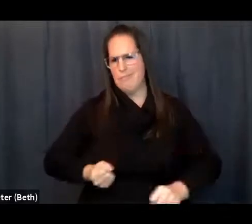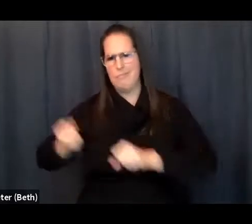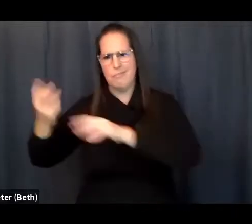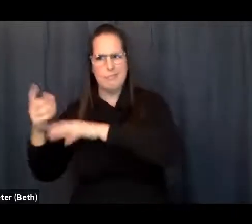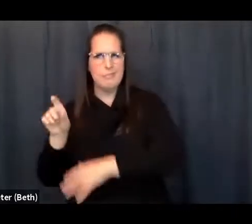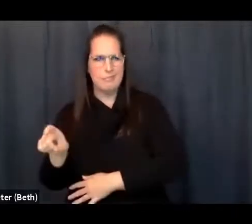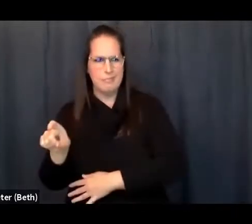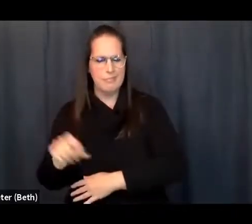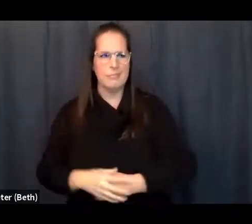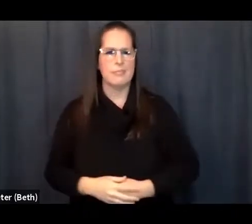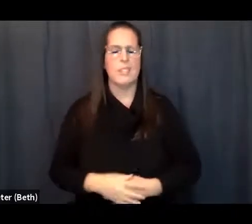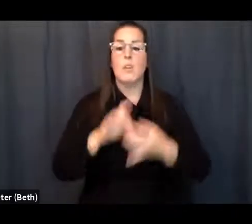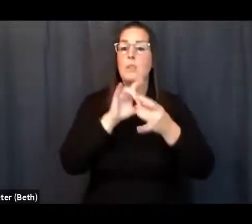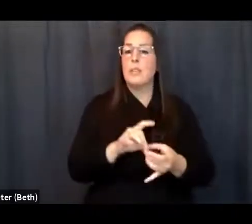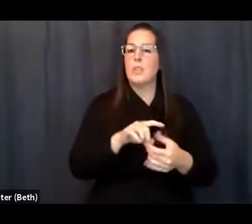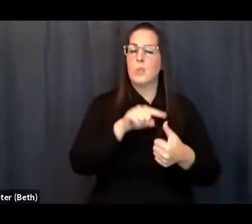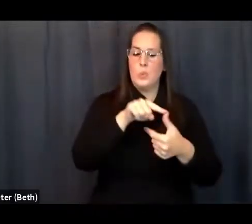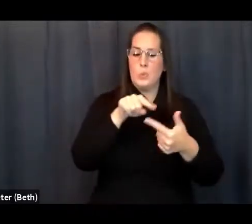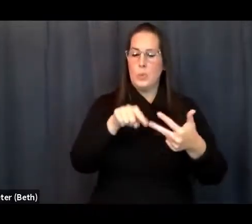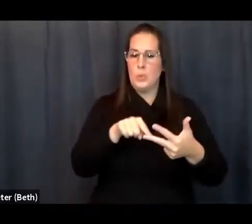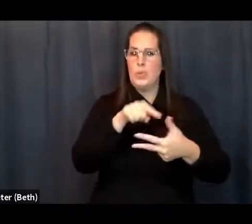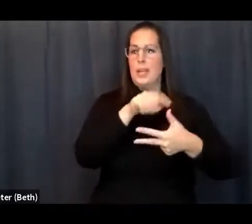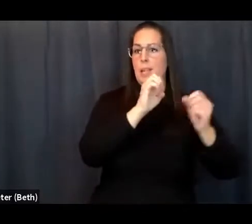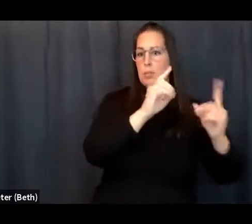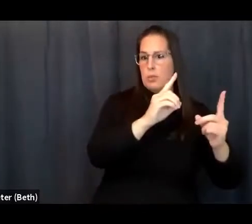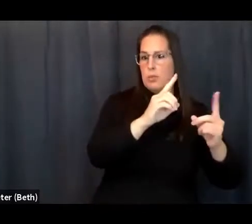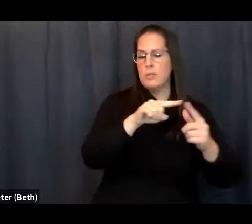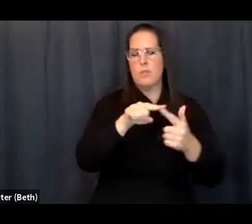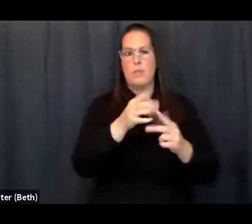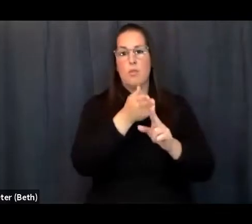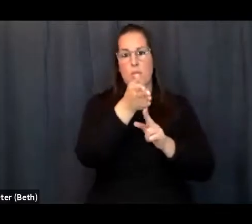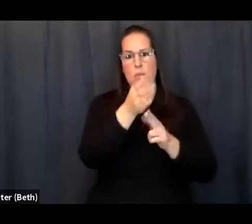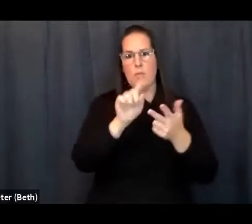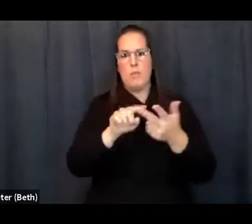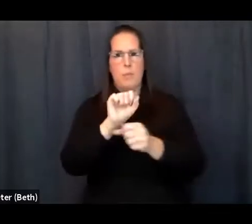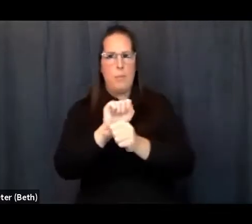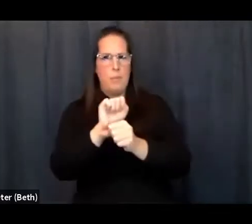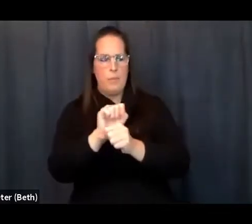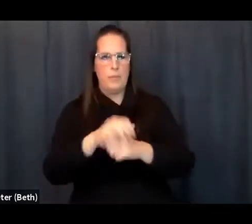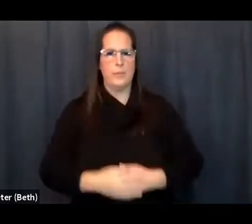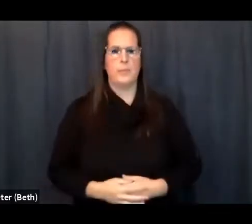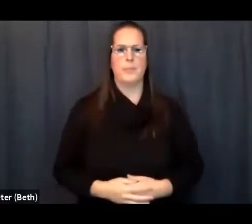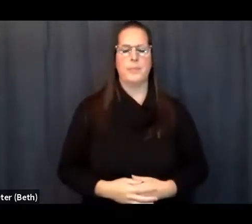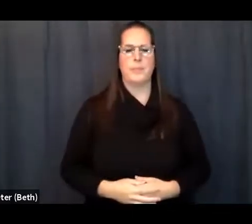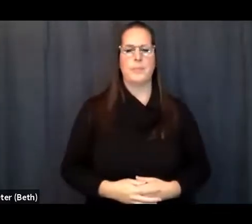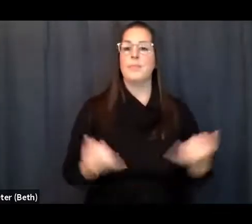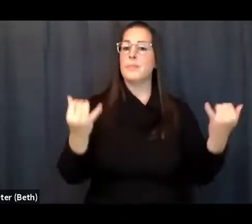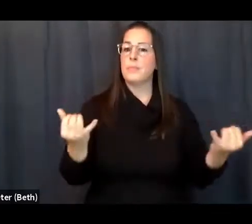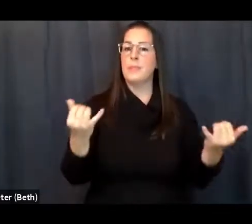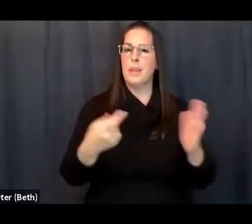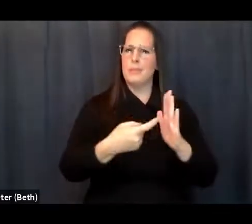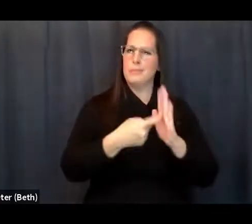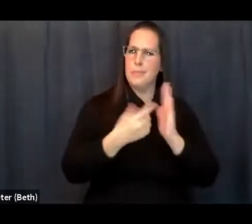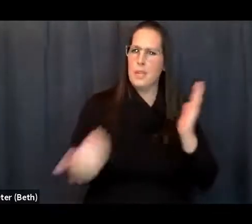with education, career, and employment. Required an equity inclusion language